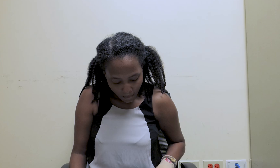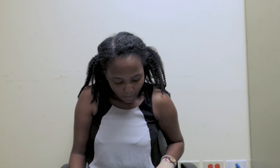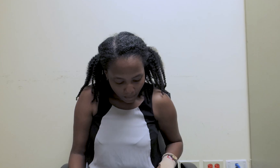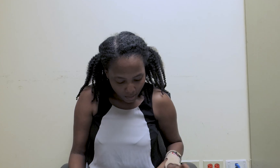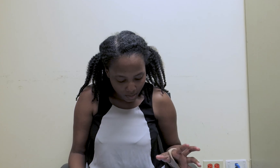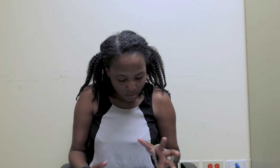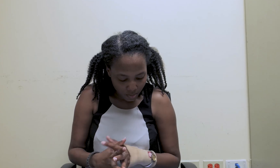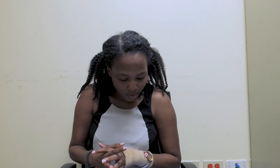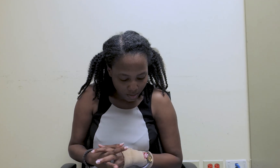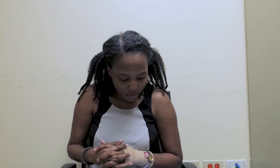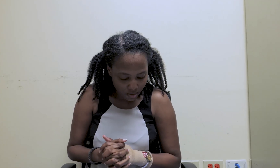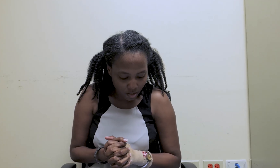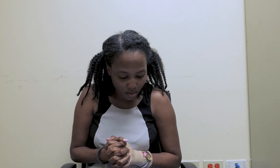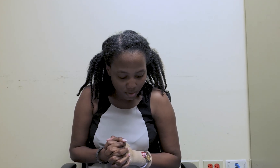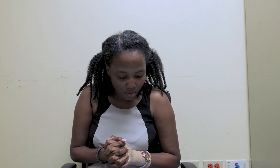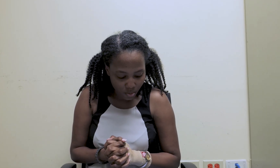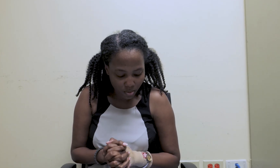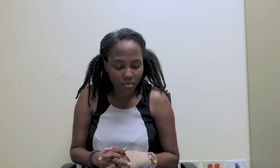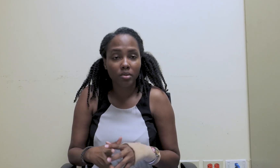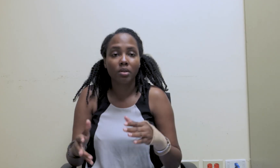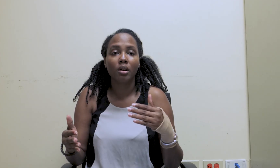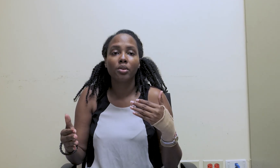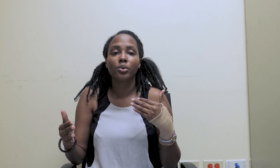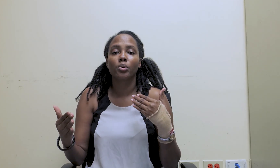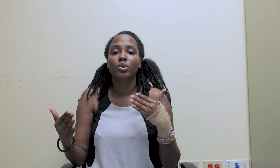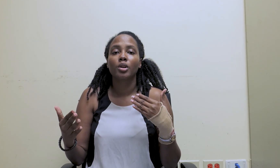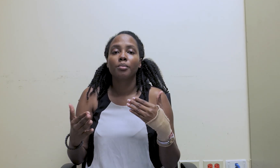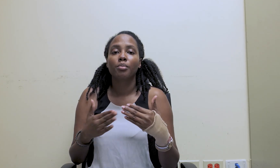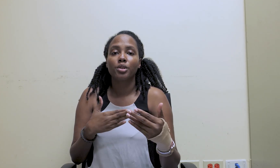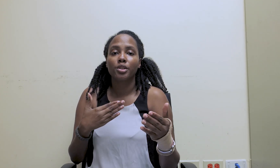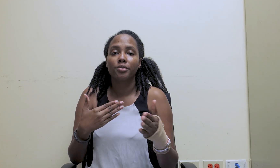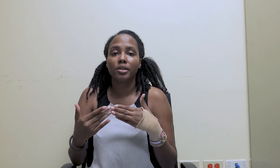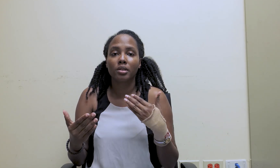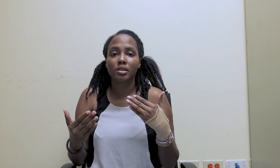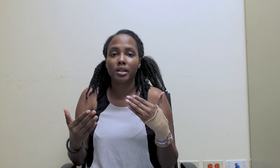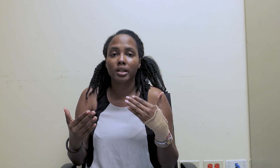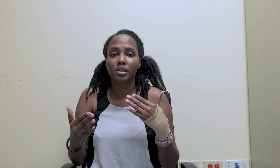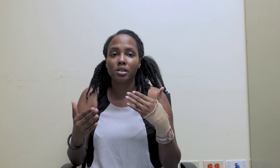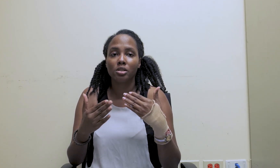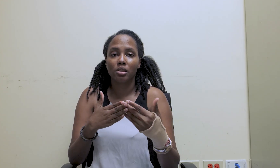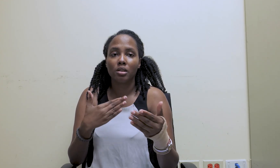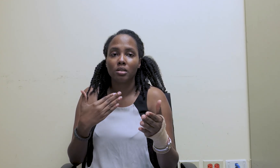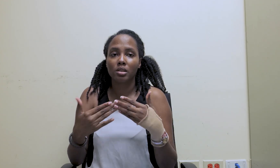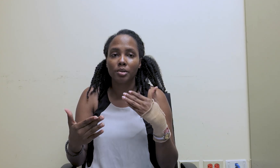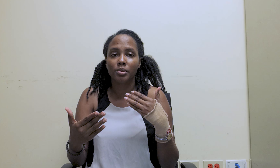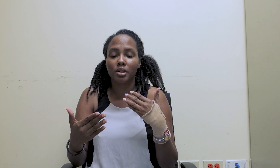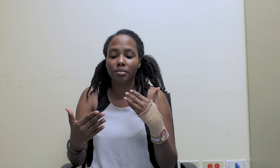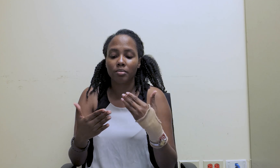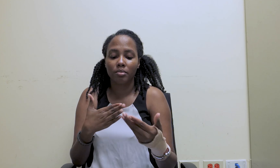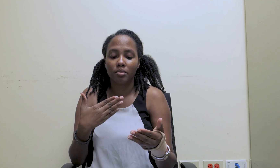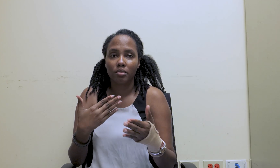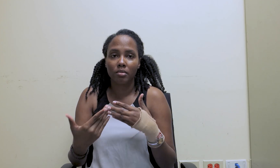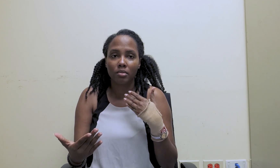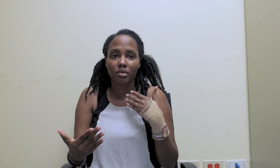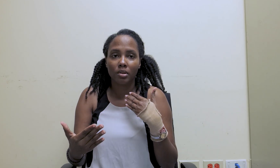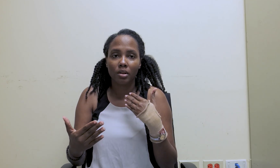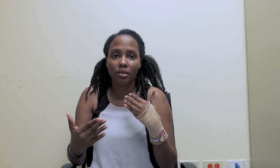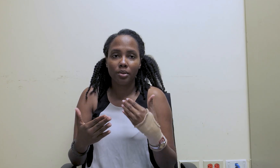All right, let's go again. So although, brush your fingers against each other, the tips of them.